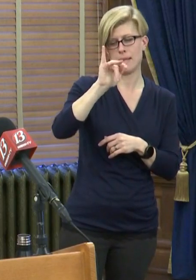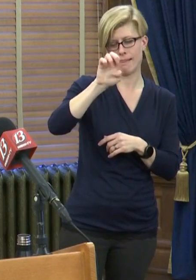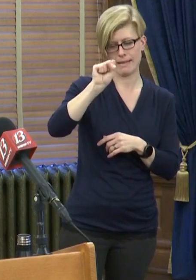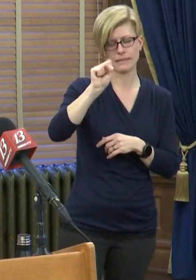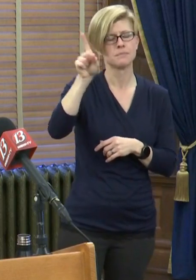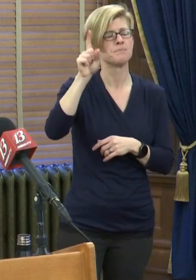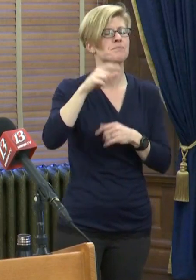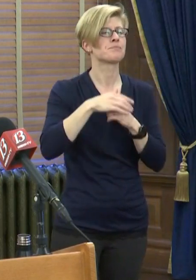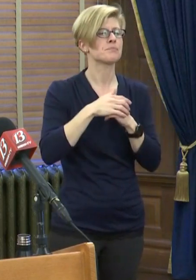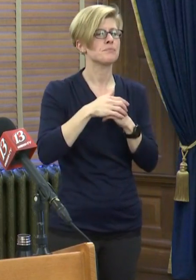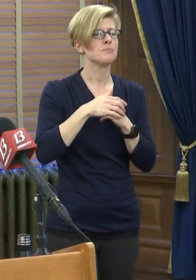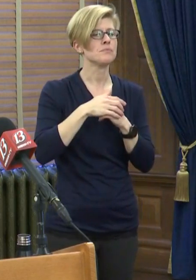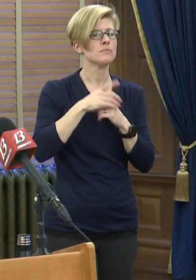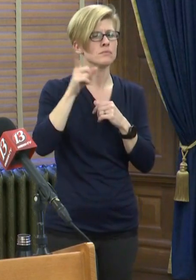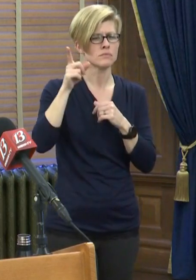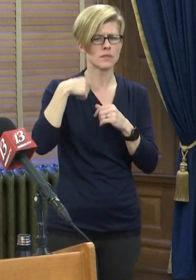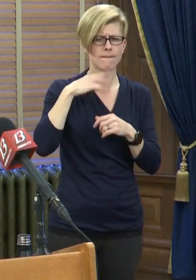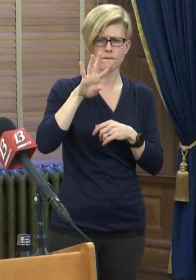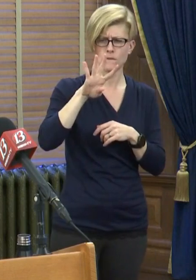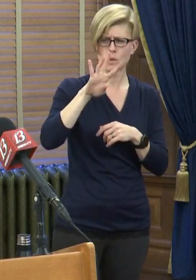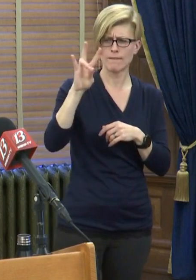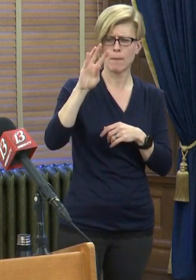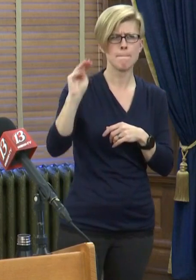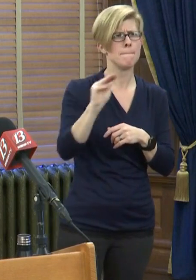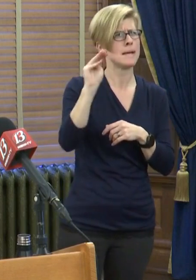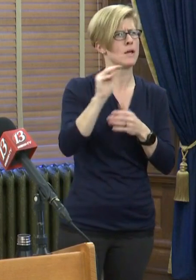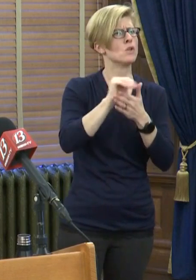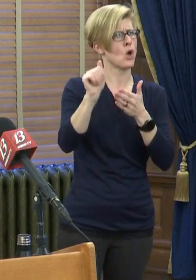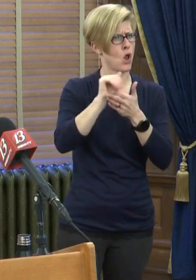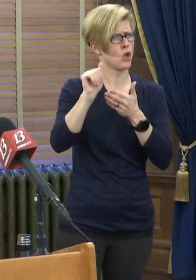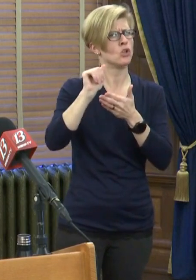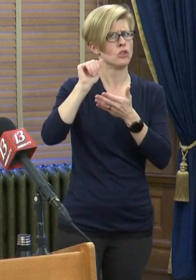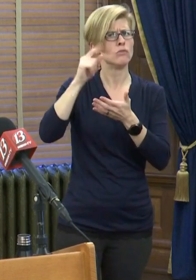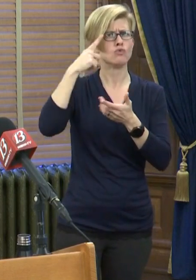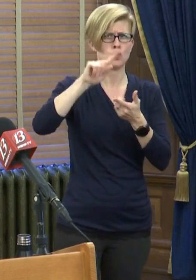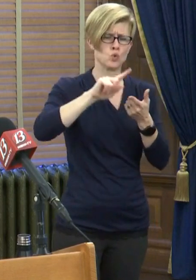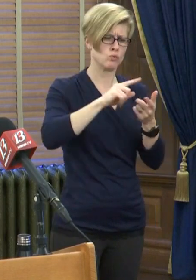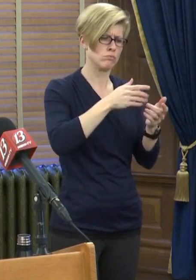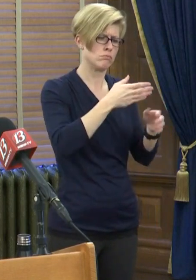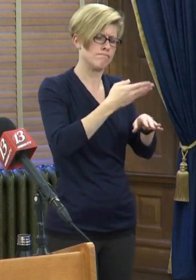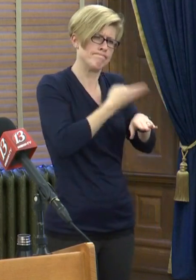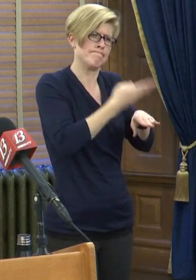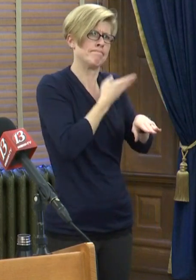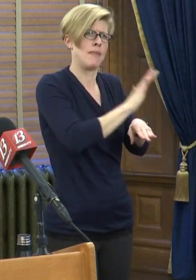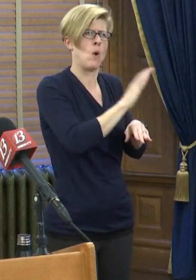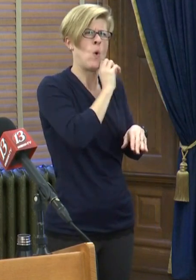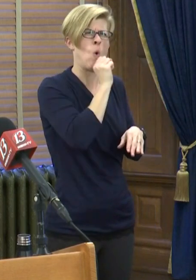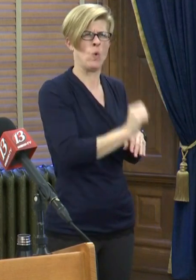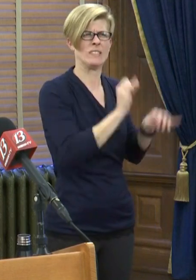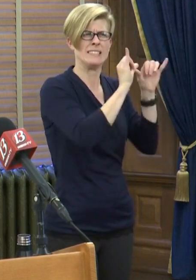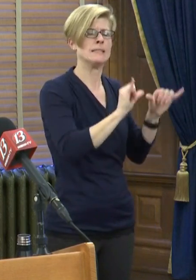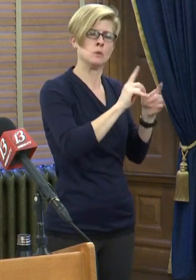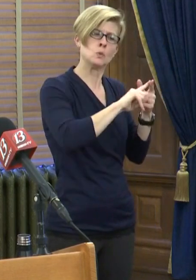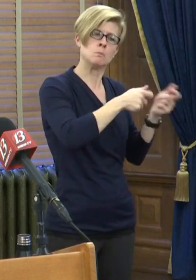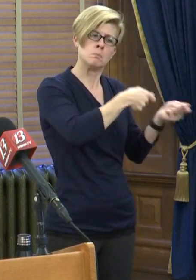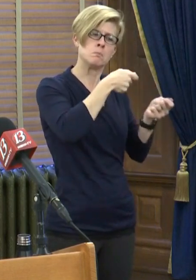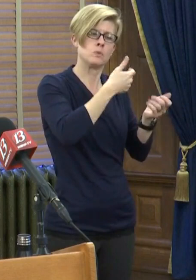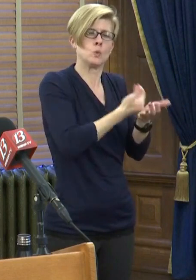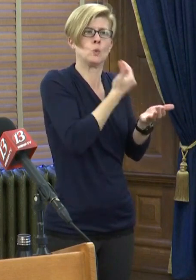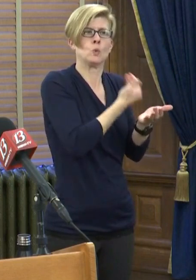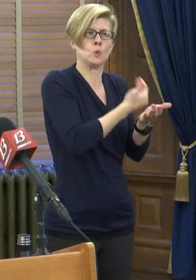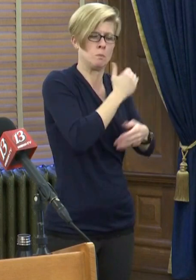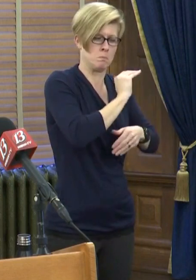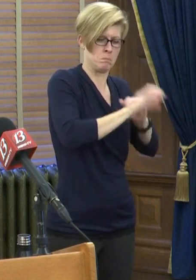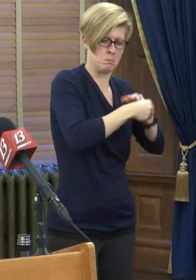they secured $47 million in funding to modernize that antiquated system. Several key components